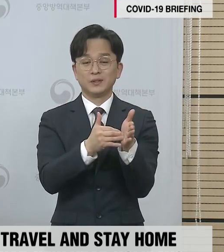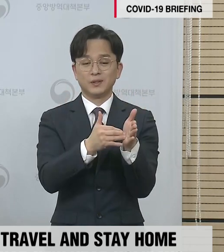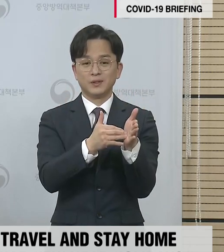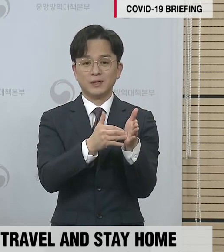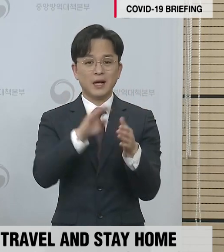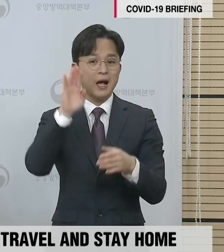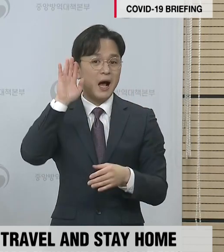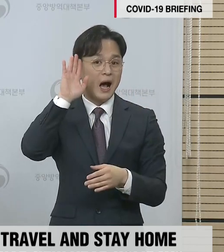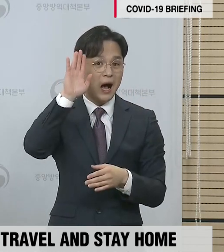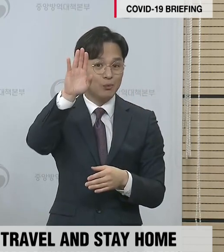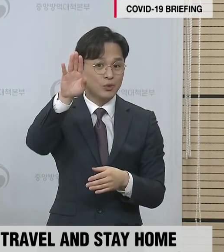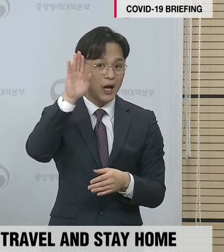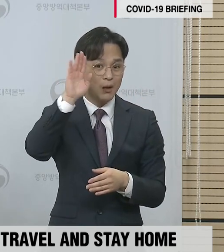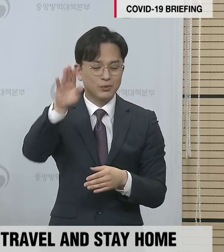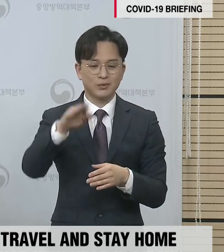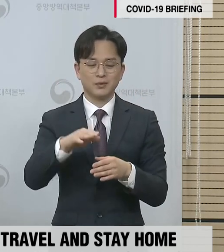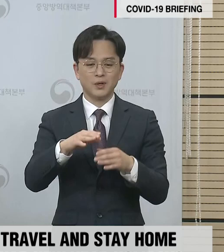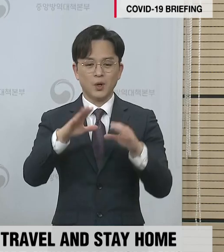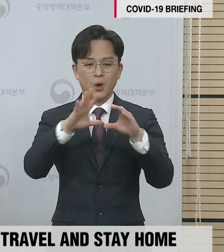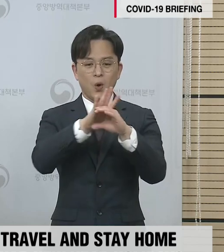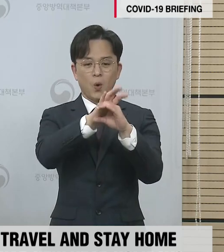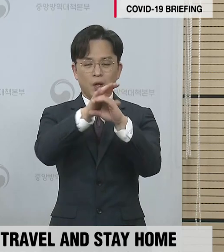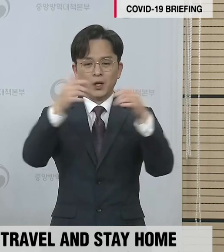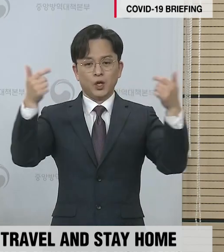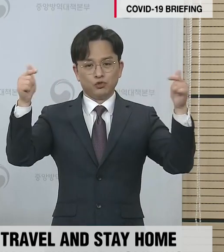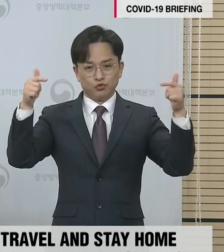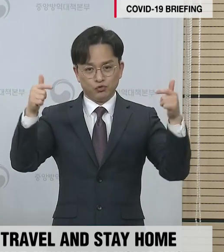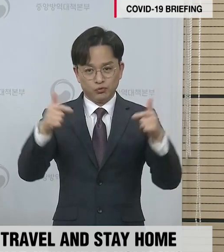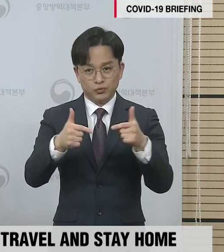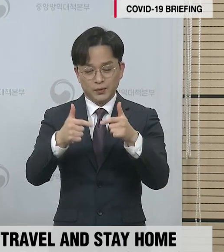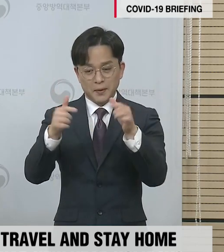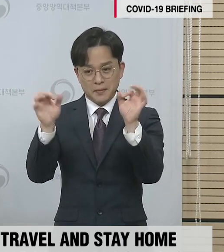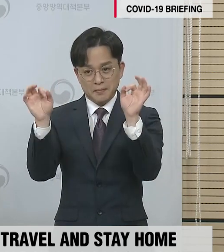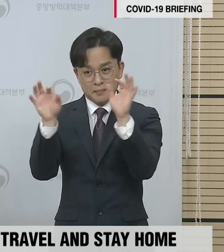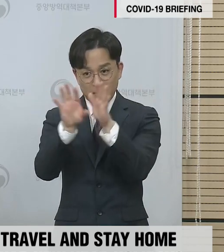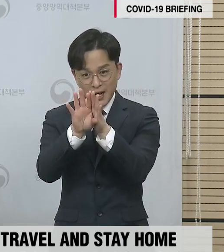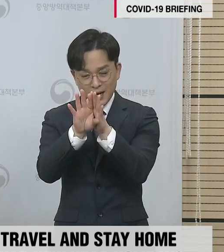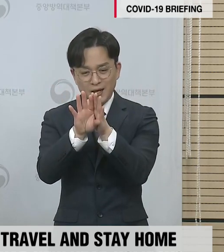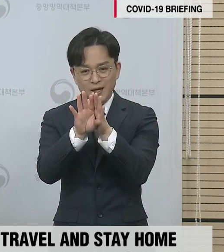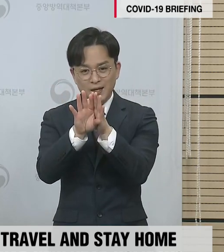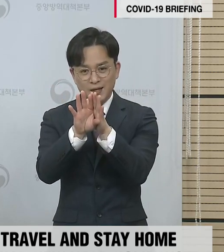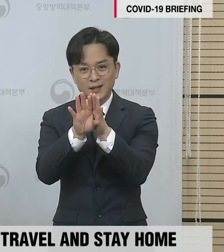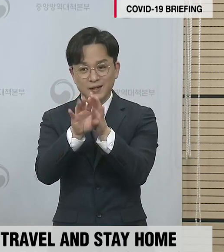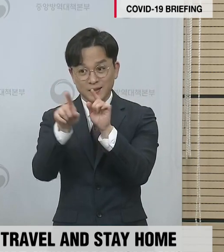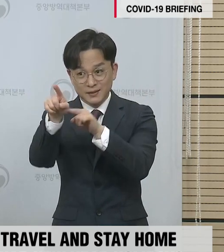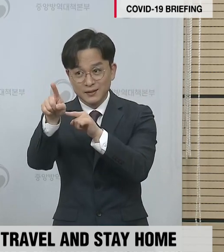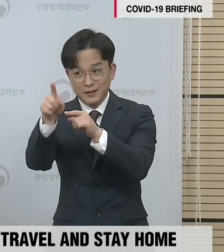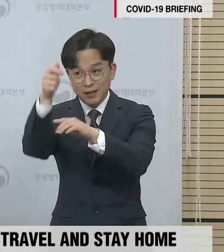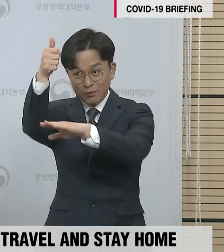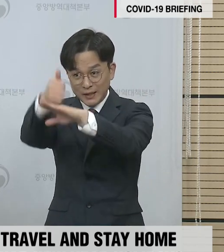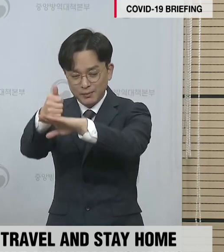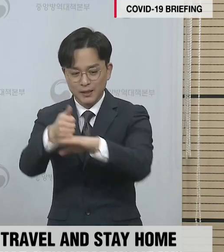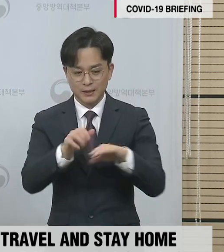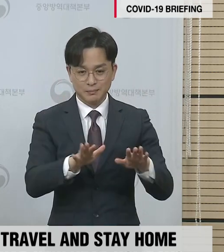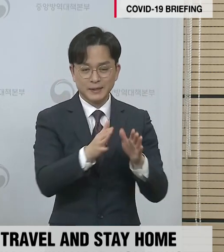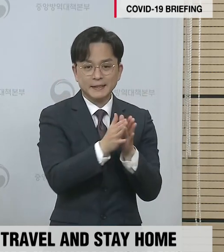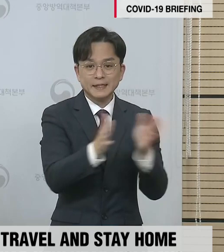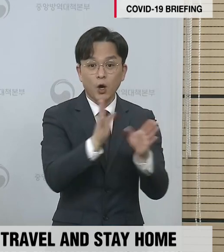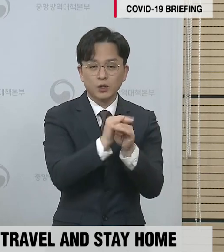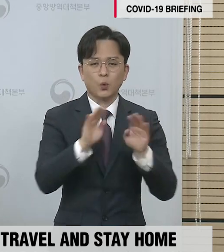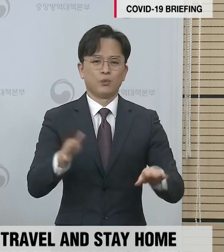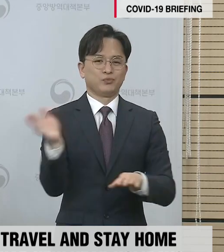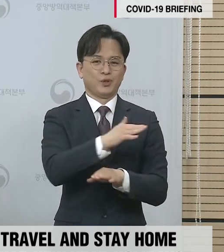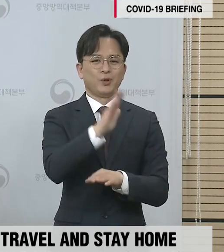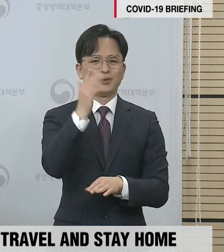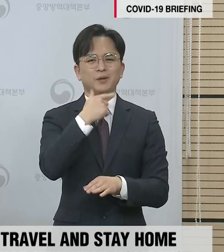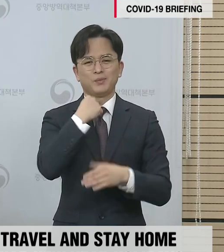have started February, and we hope that this new month could also initiate a return to our state of